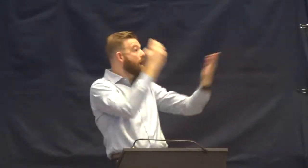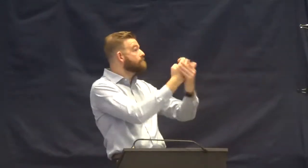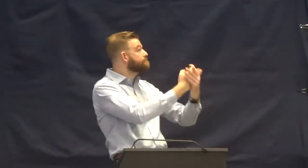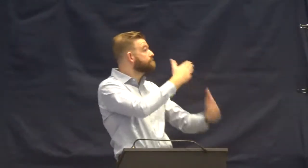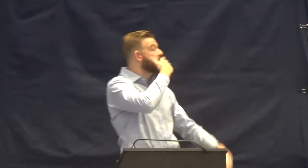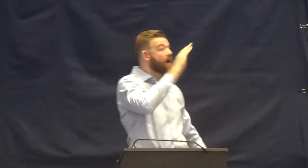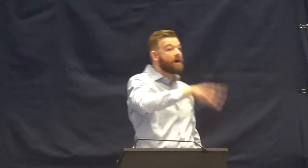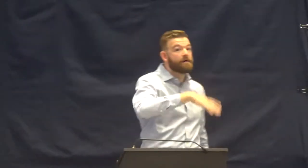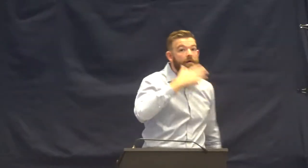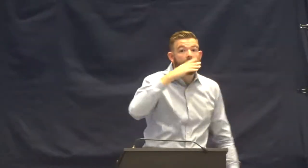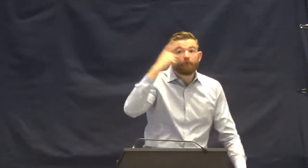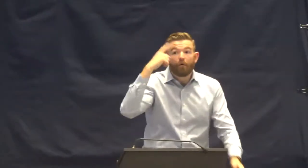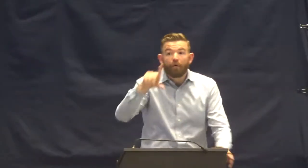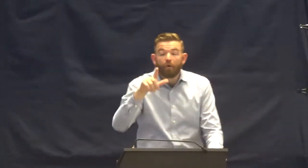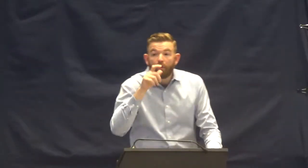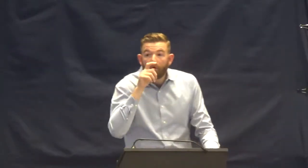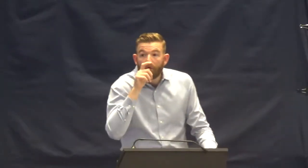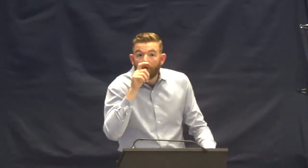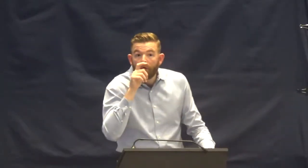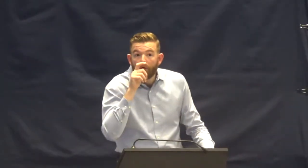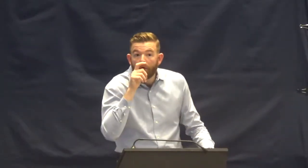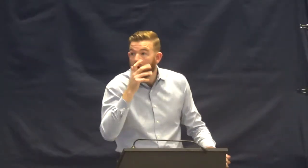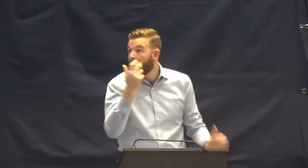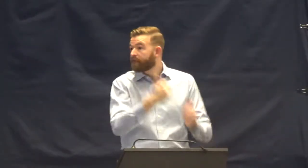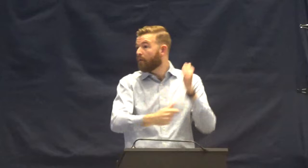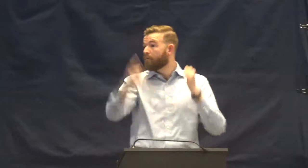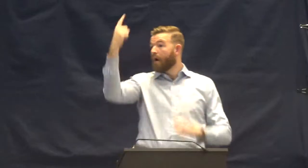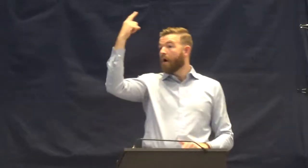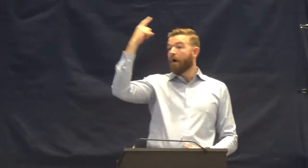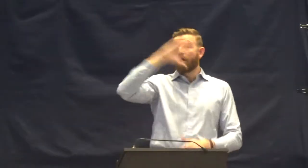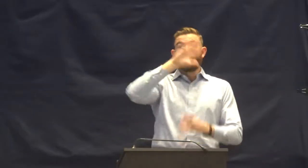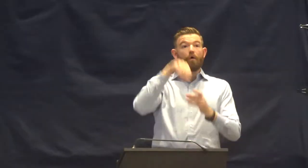But the news media says, oh, this economy is bad.